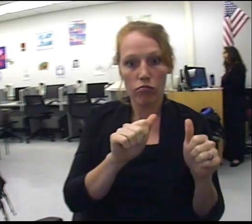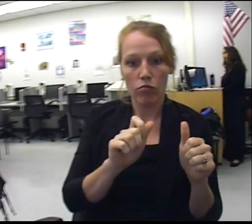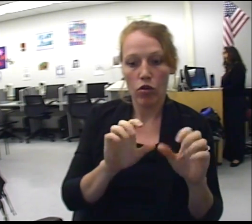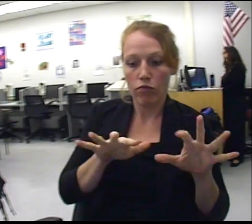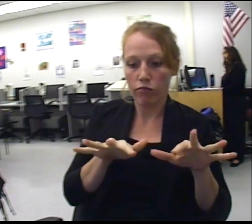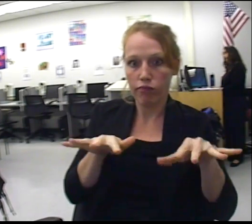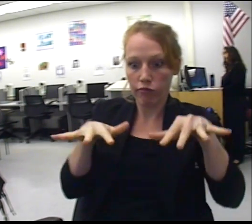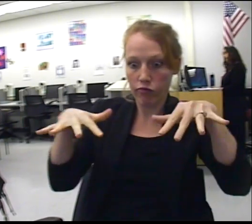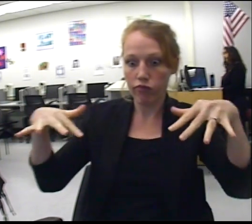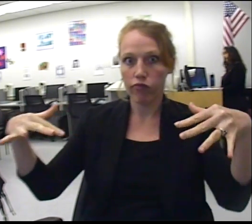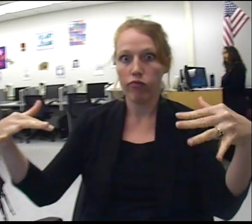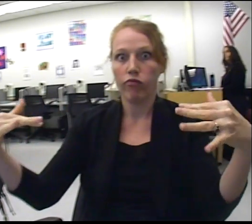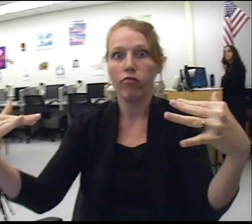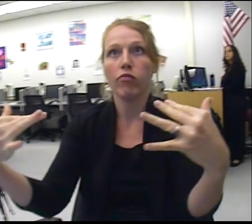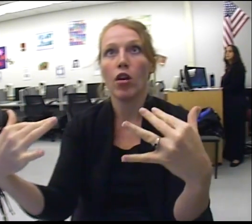cannons pointing down at the city.